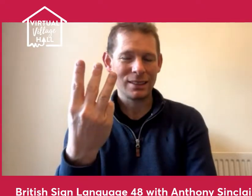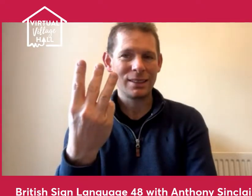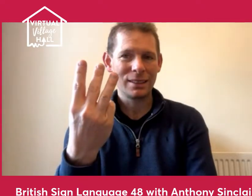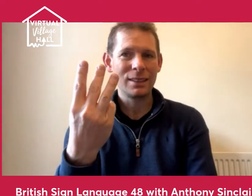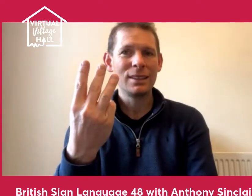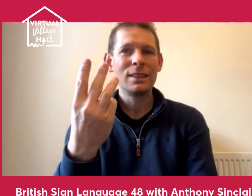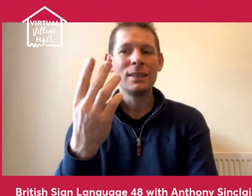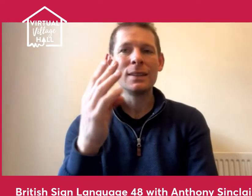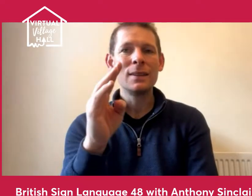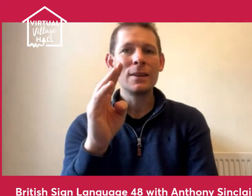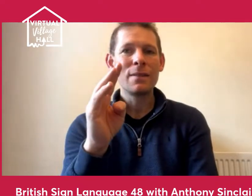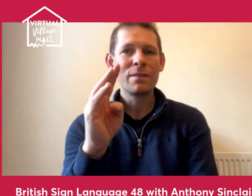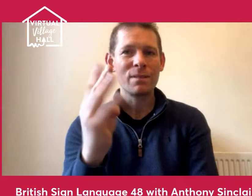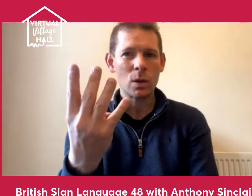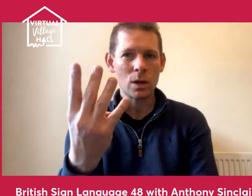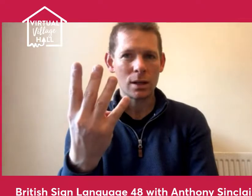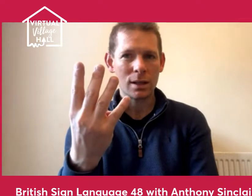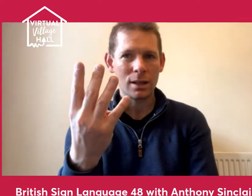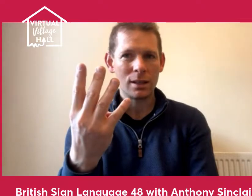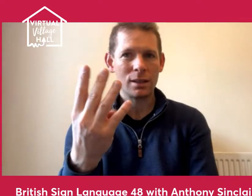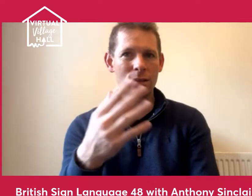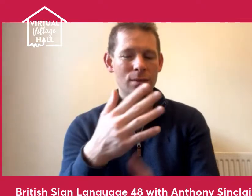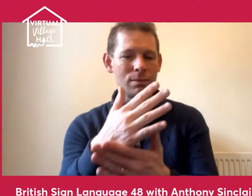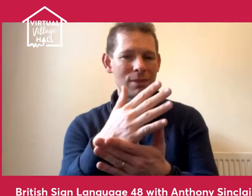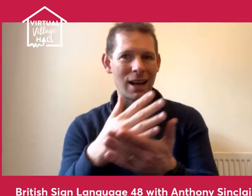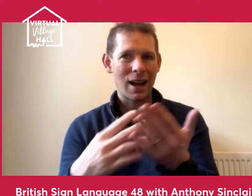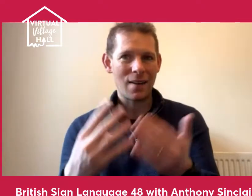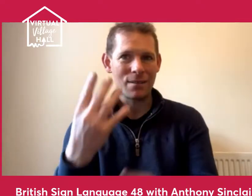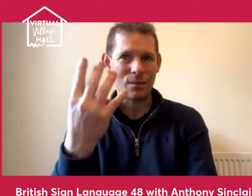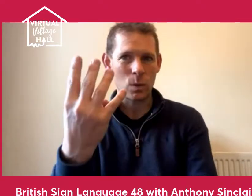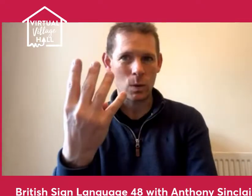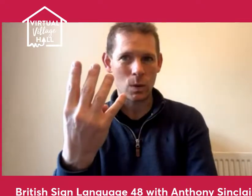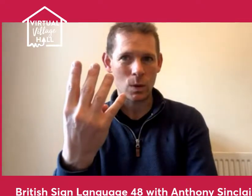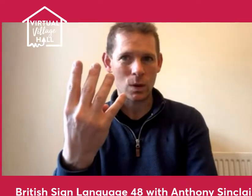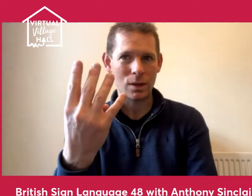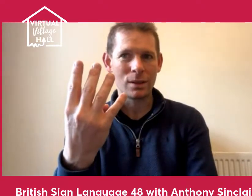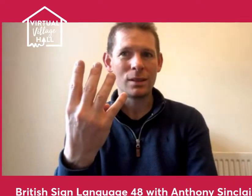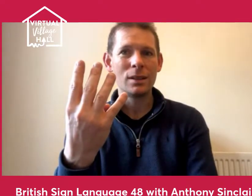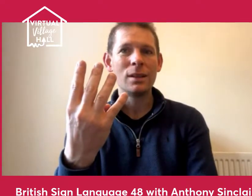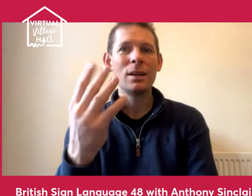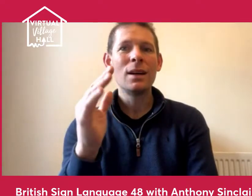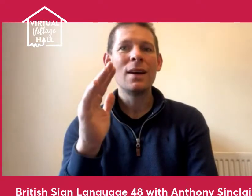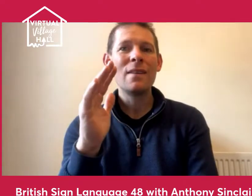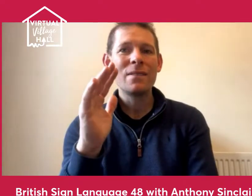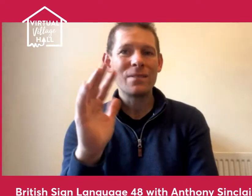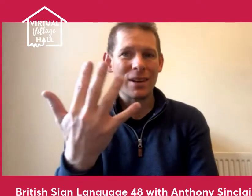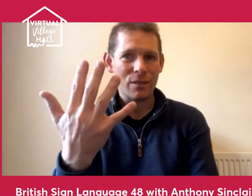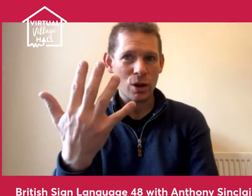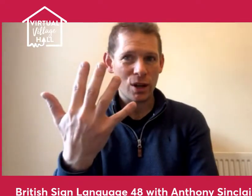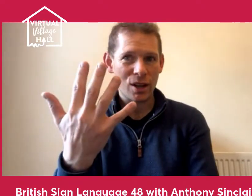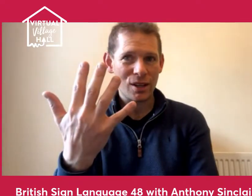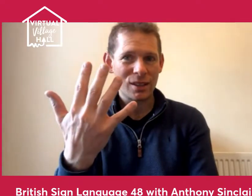3:30. 4 o'clock, 4:30. 5